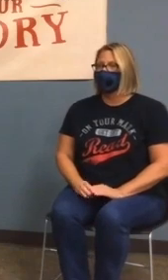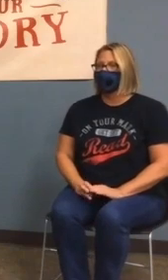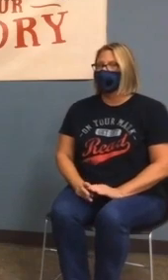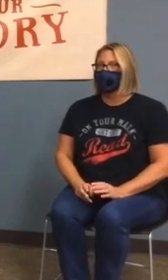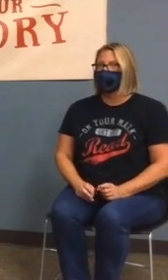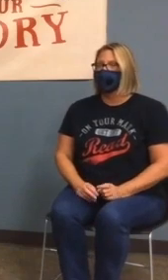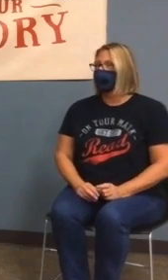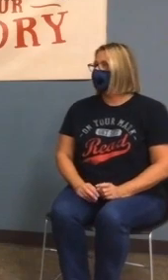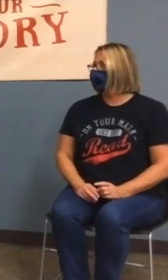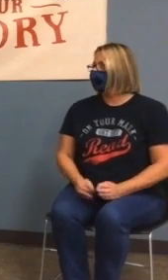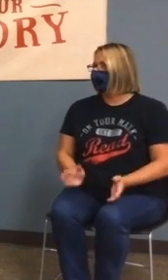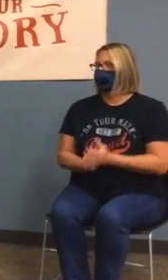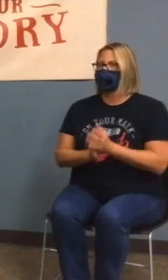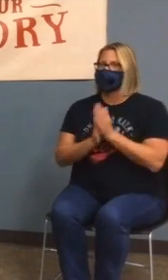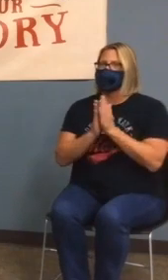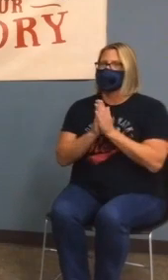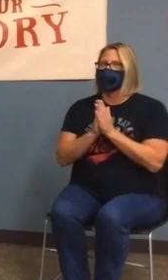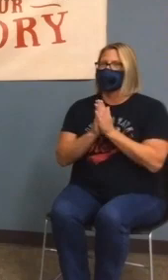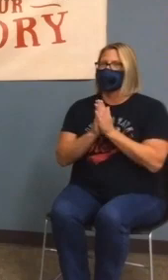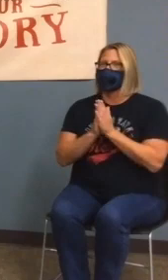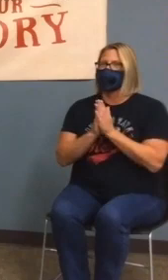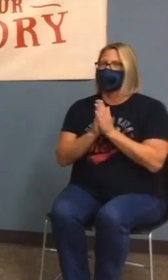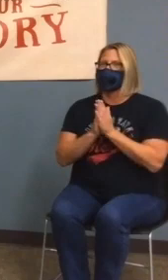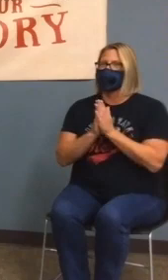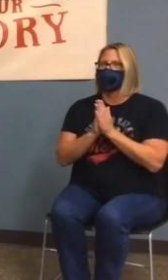much. How about a story? Sounds good.